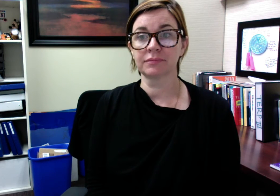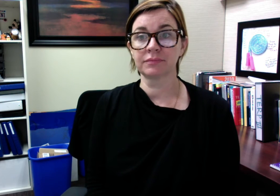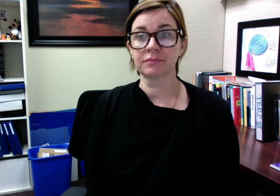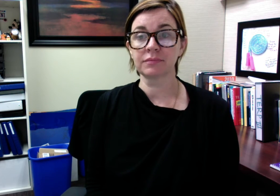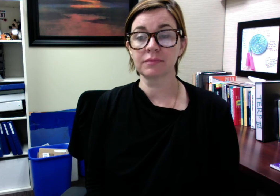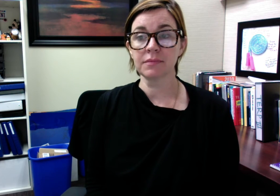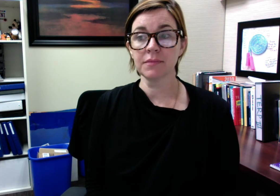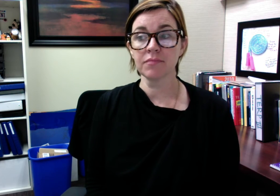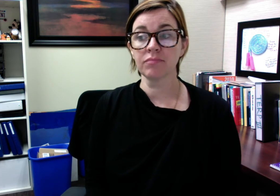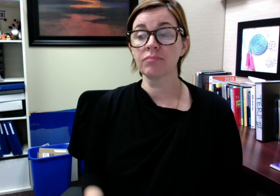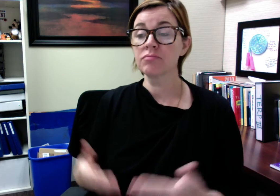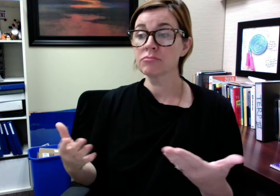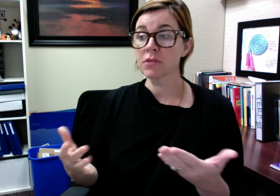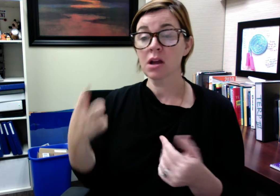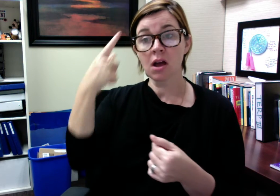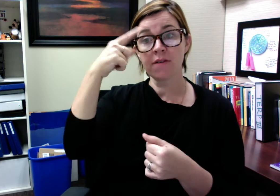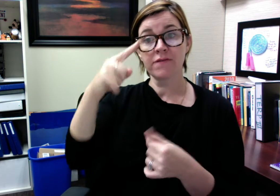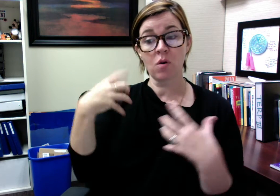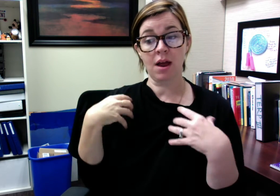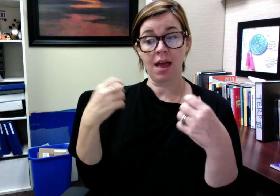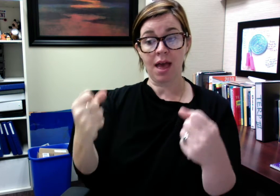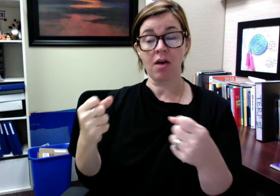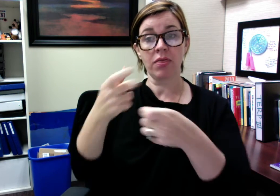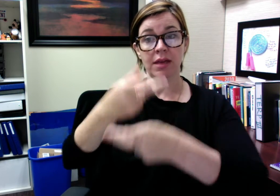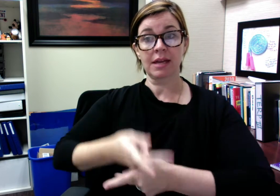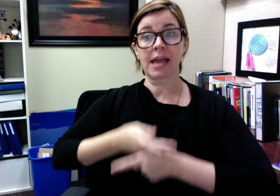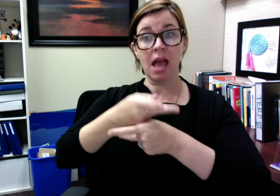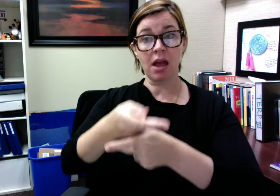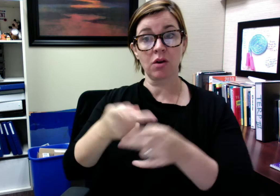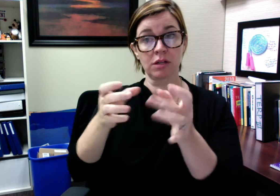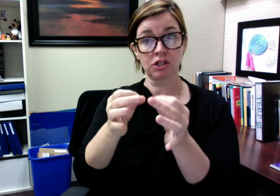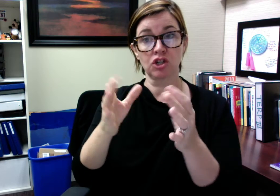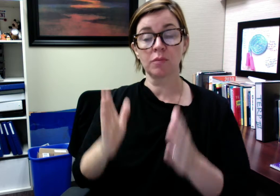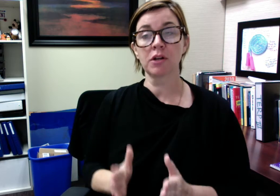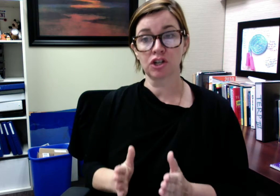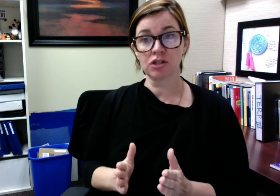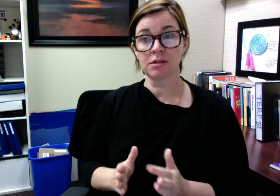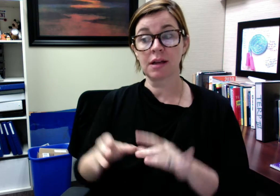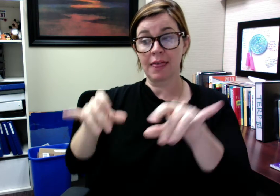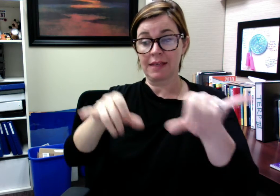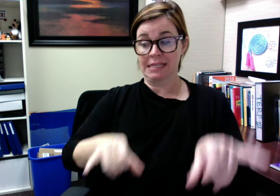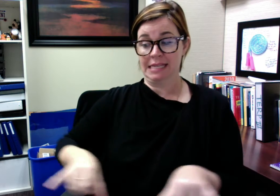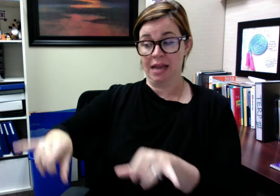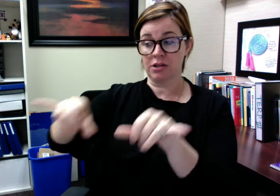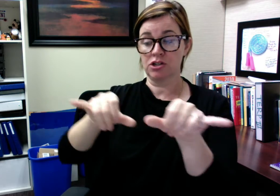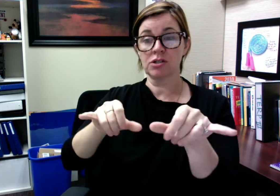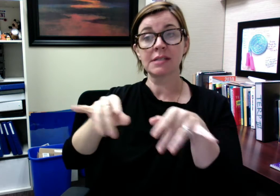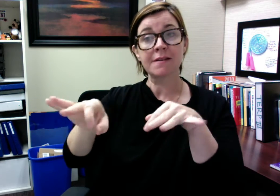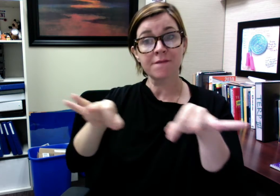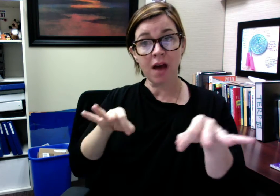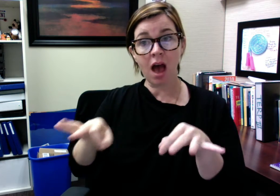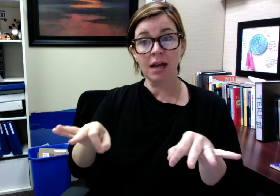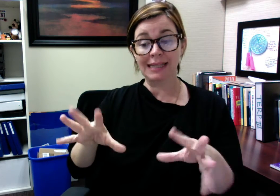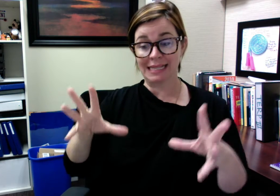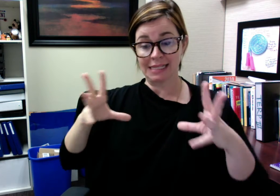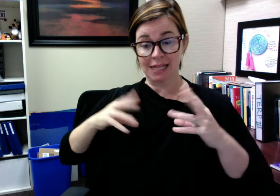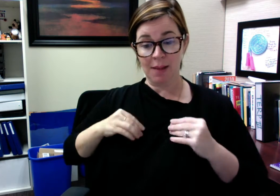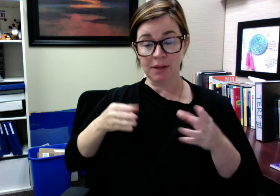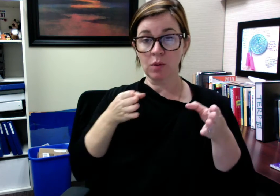For healthcare interpreters, the standards define the acceptable ways by